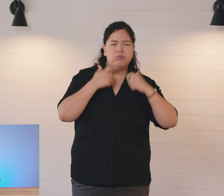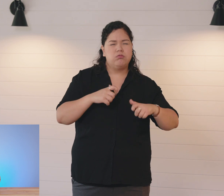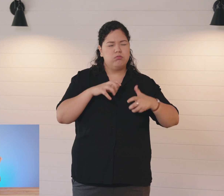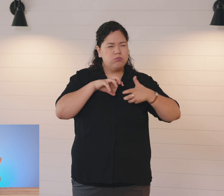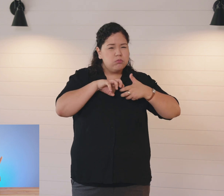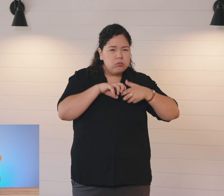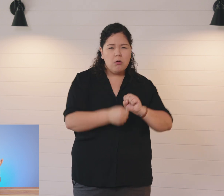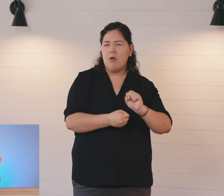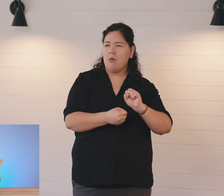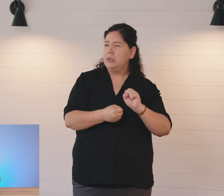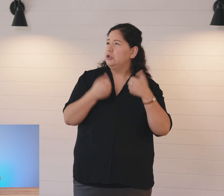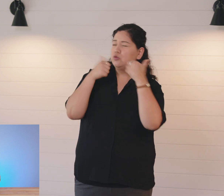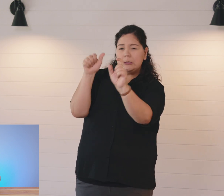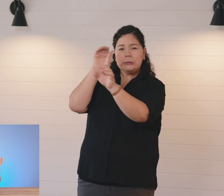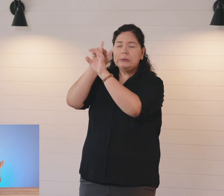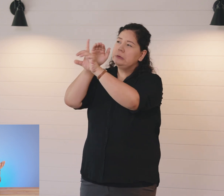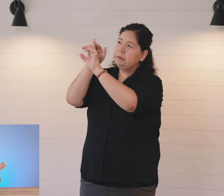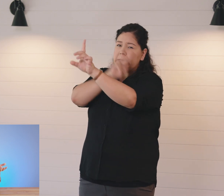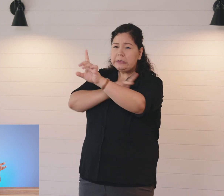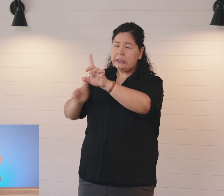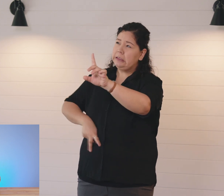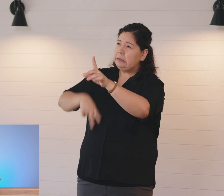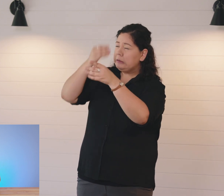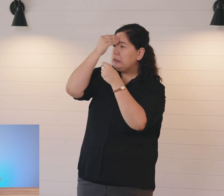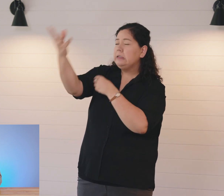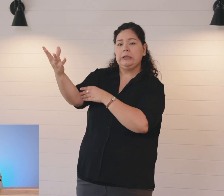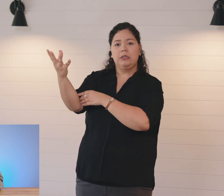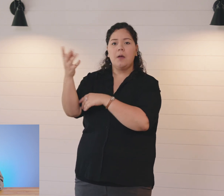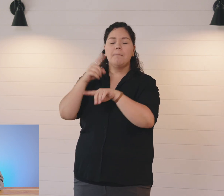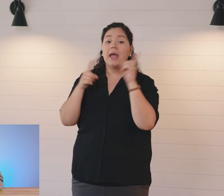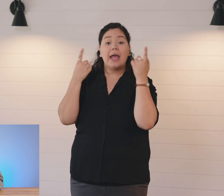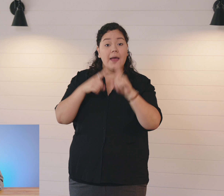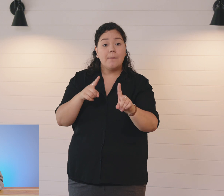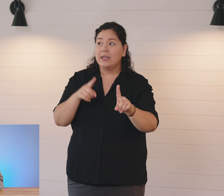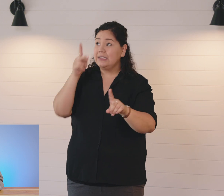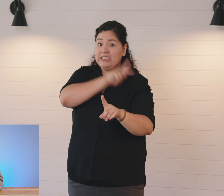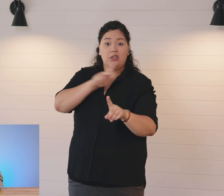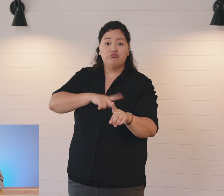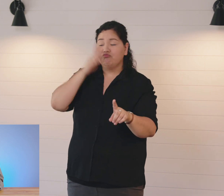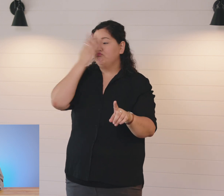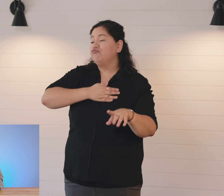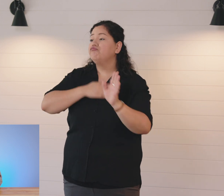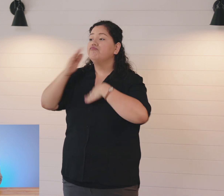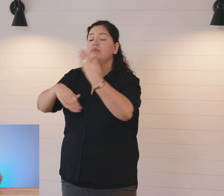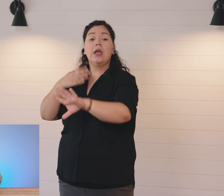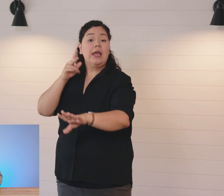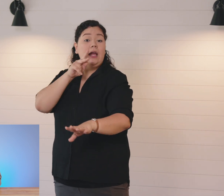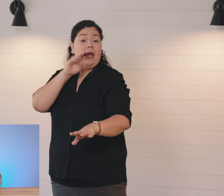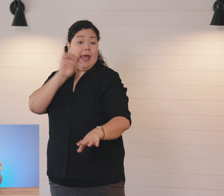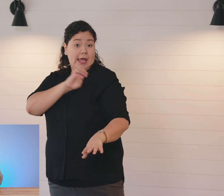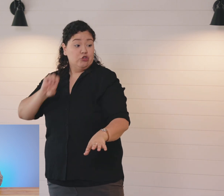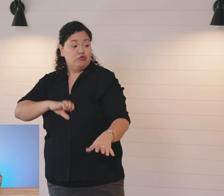he wails before the king's gate, trying to get the attention of the king. Instead, he gets attention from the queen, his